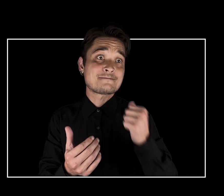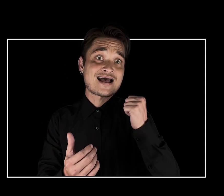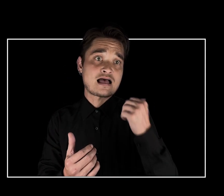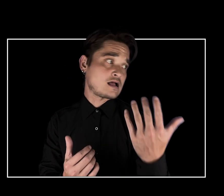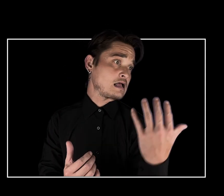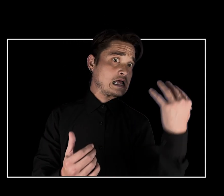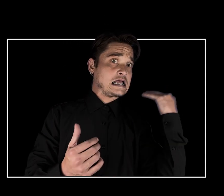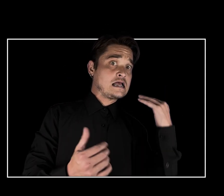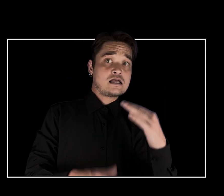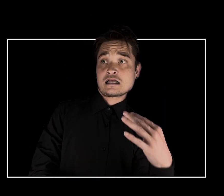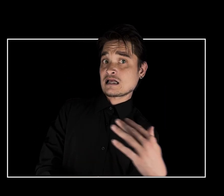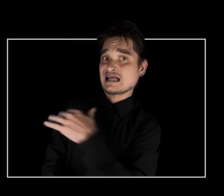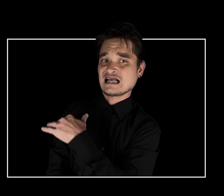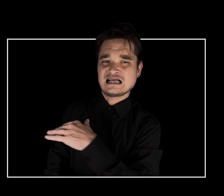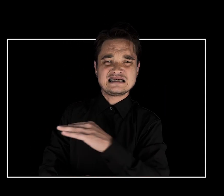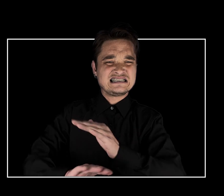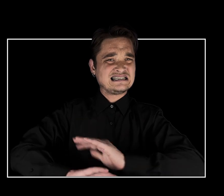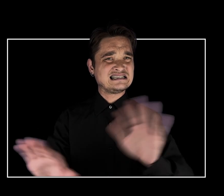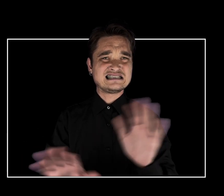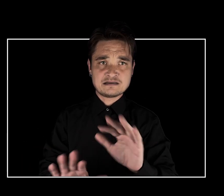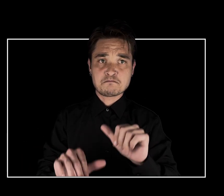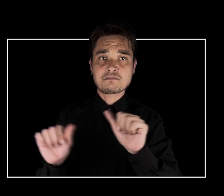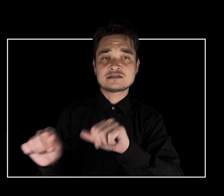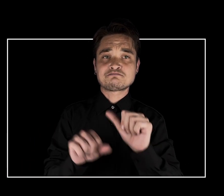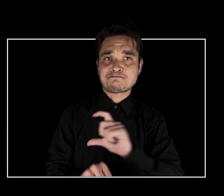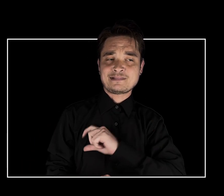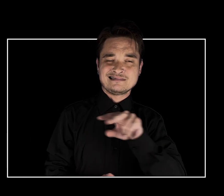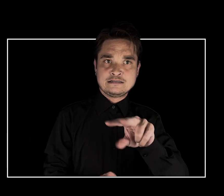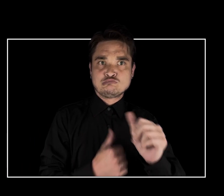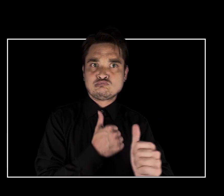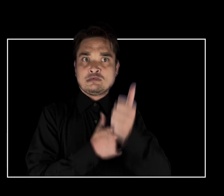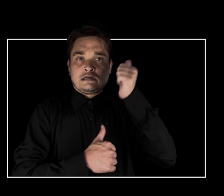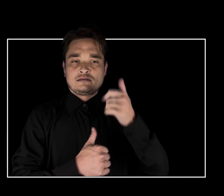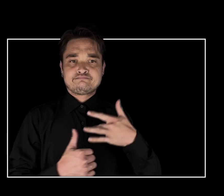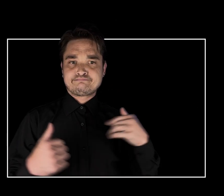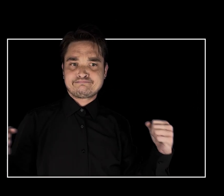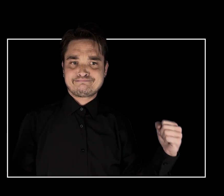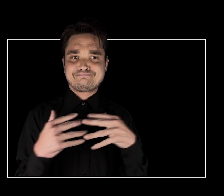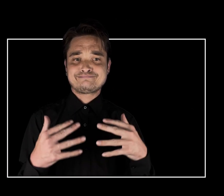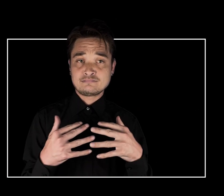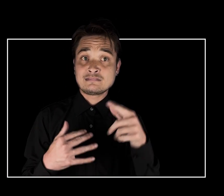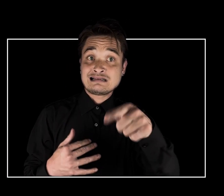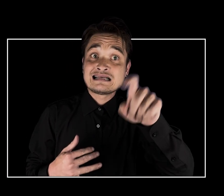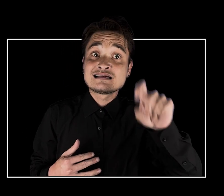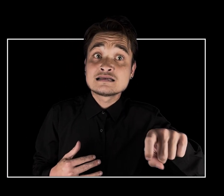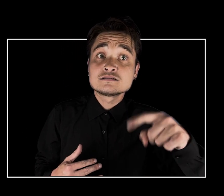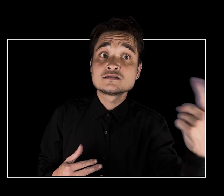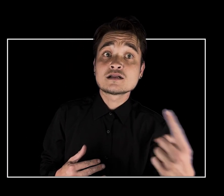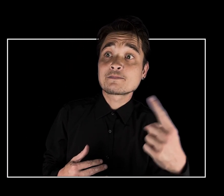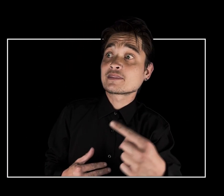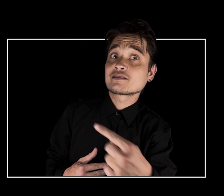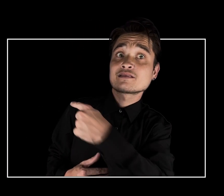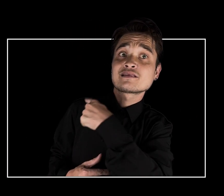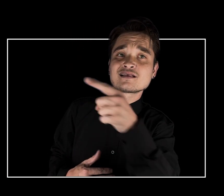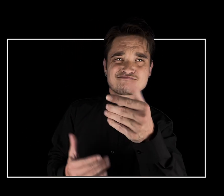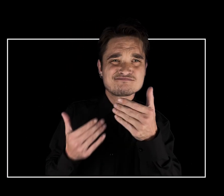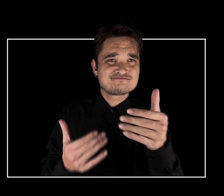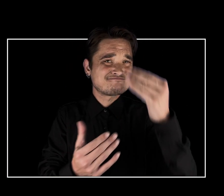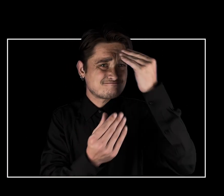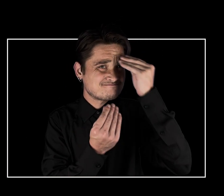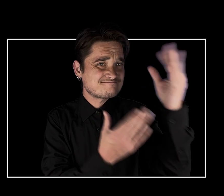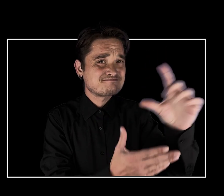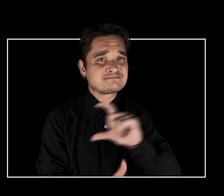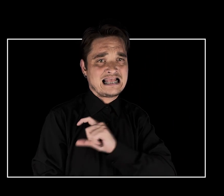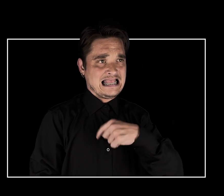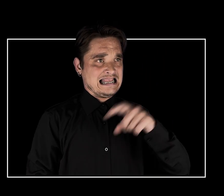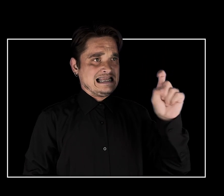or passenger side of the vehicle. If you need to get something from those areas, tell the officer why and what